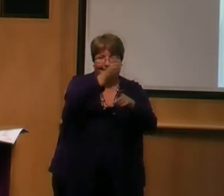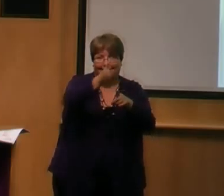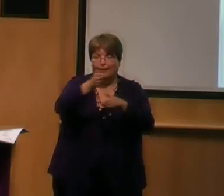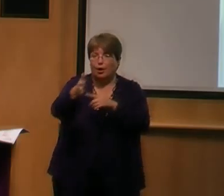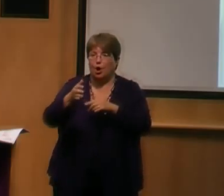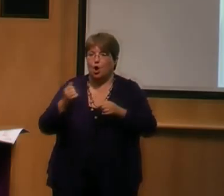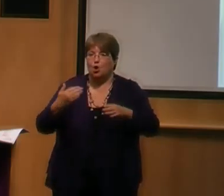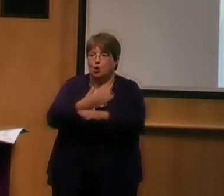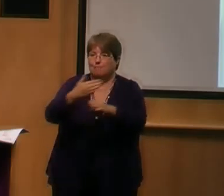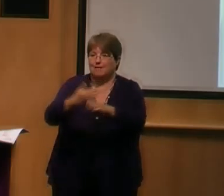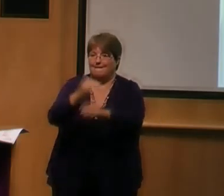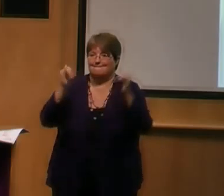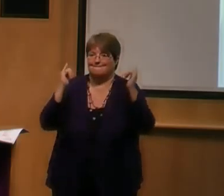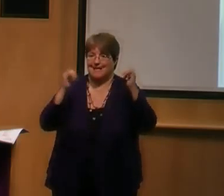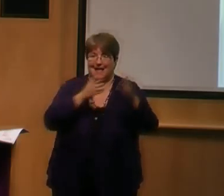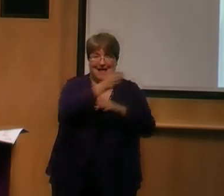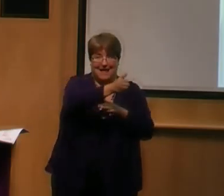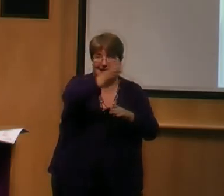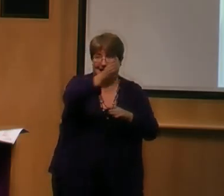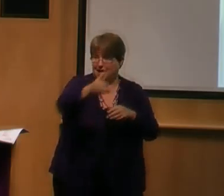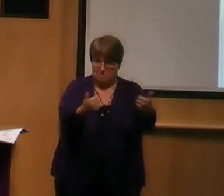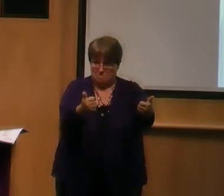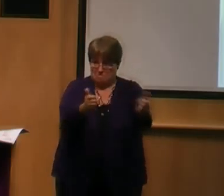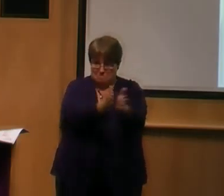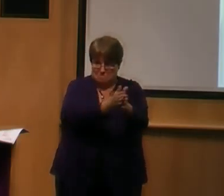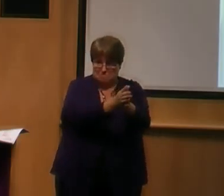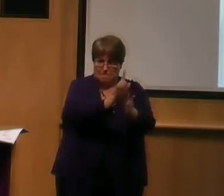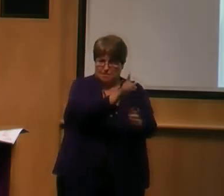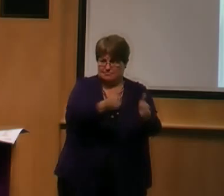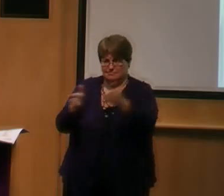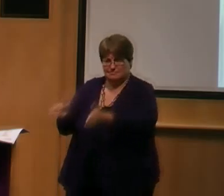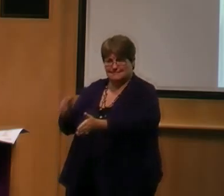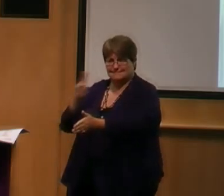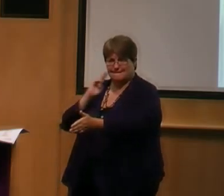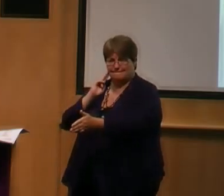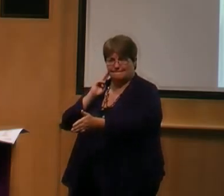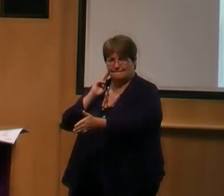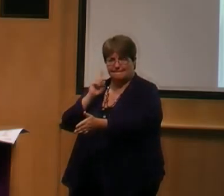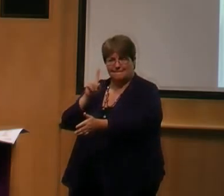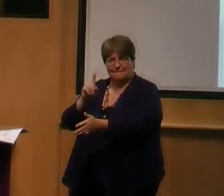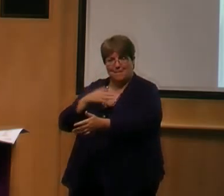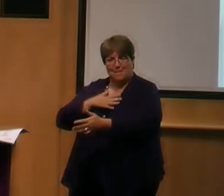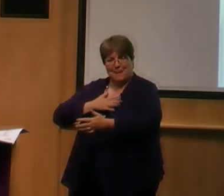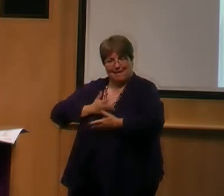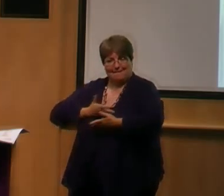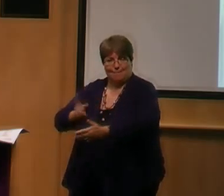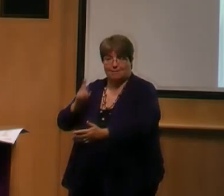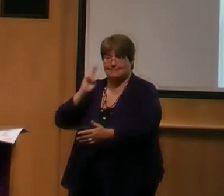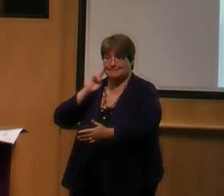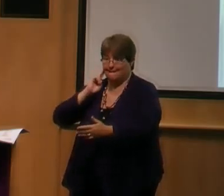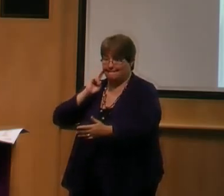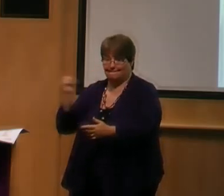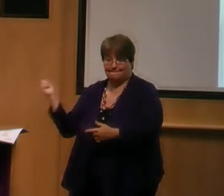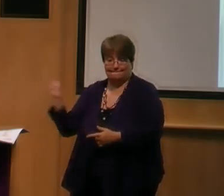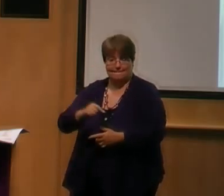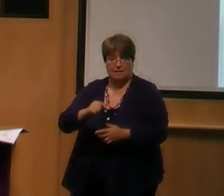You're in charge of the school, so you have lots of opportunities to do your respect, which is fine. But for deaf young people, you